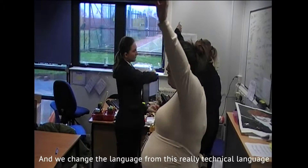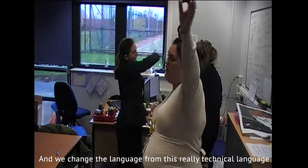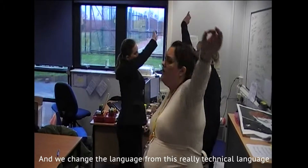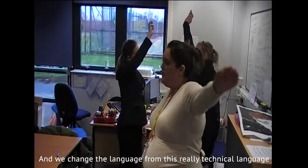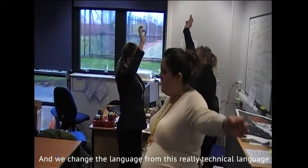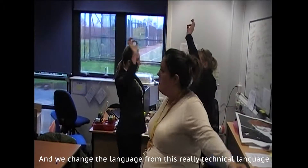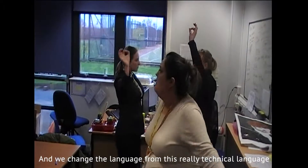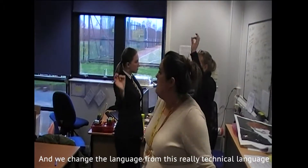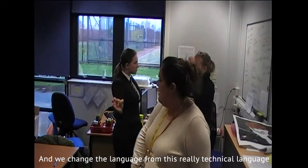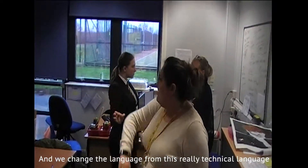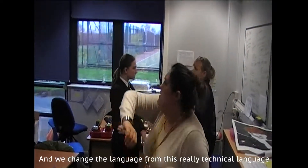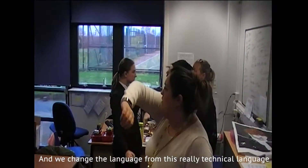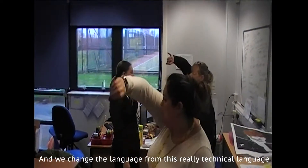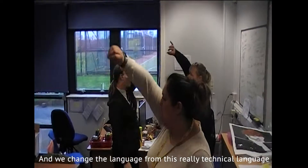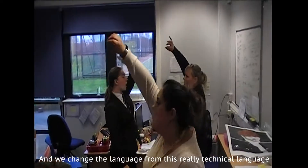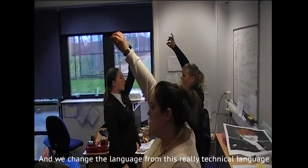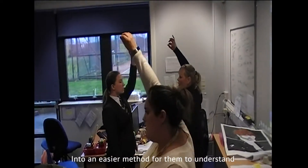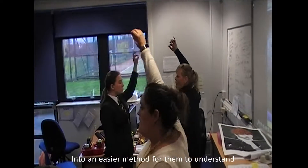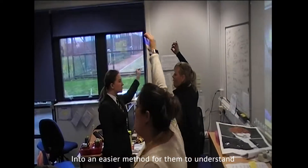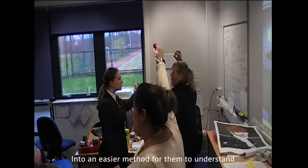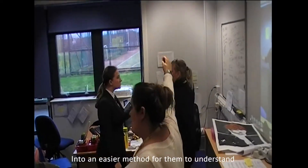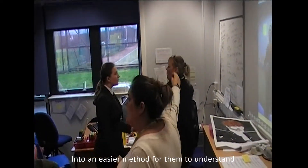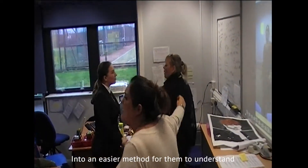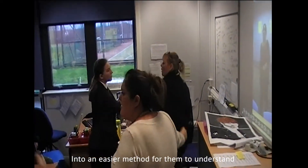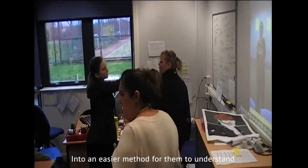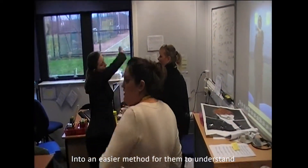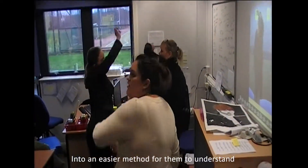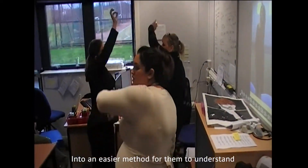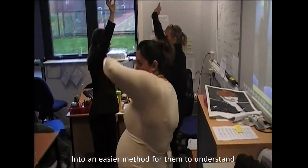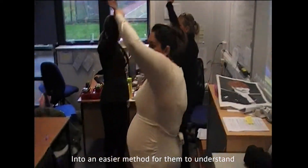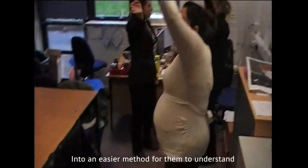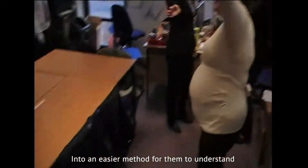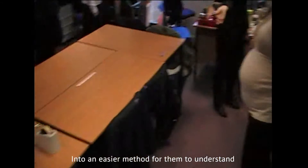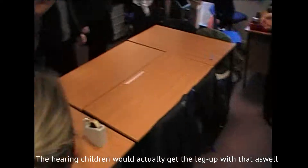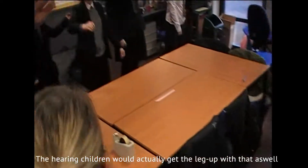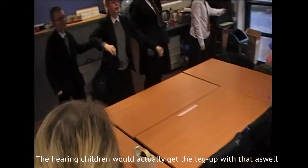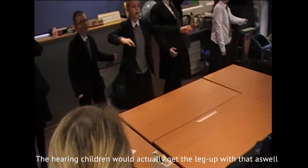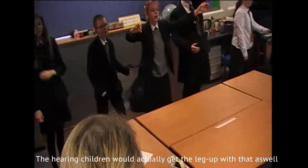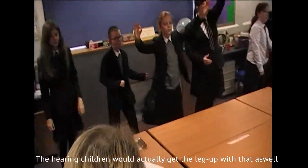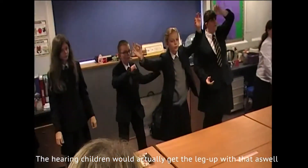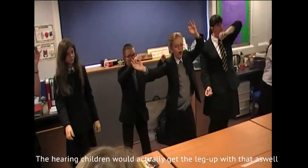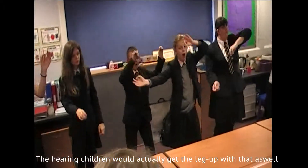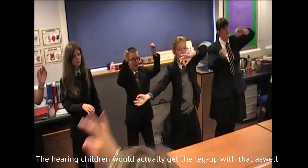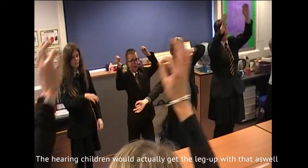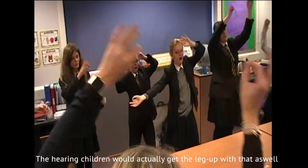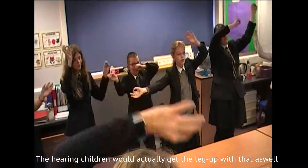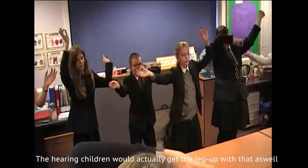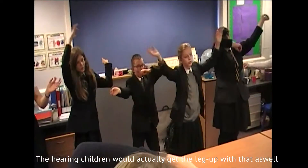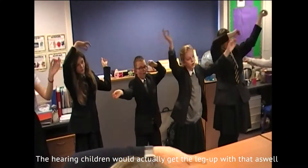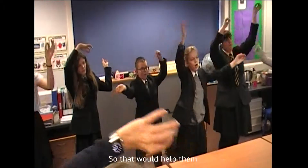language from this really technical language into an easier method for them to understand, the hearing children would also get the leg up with that as well. So